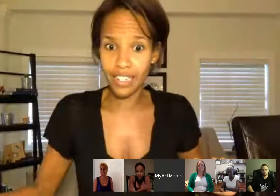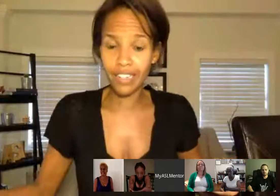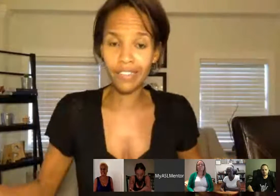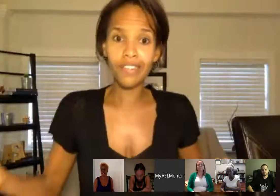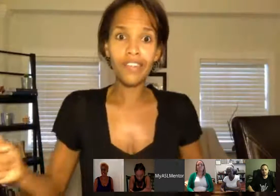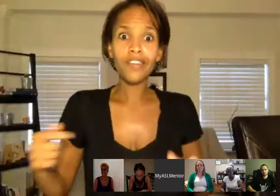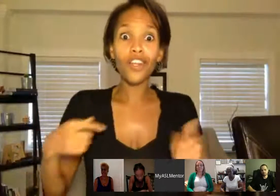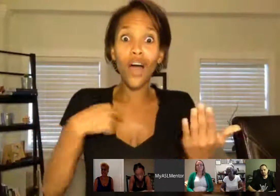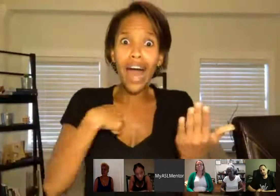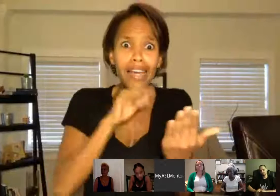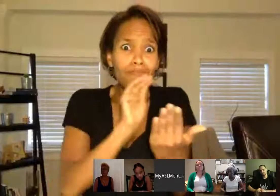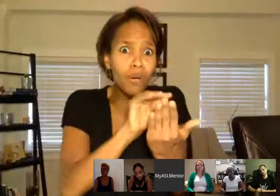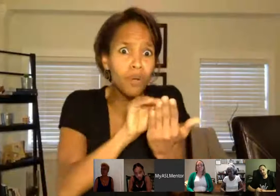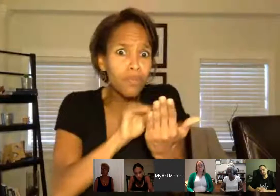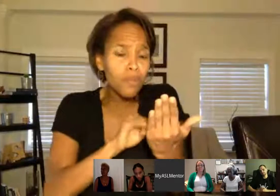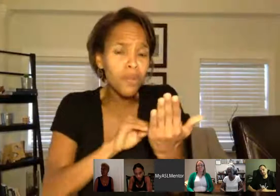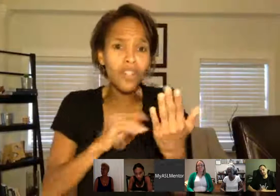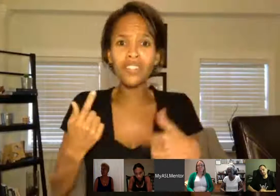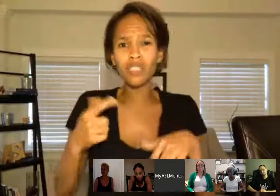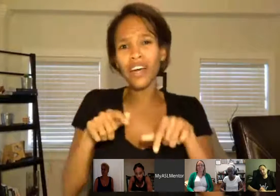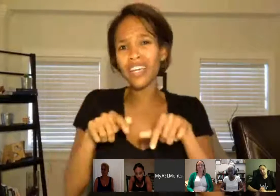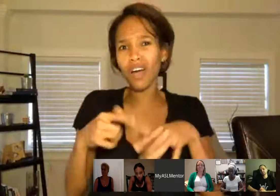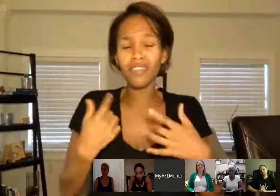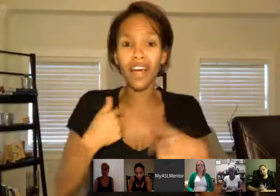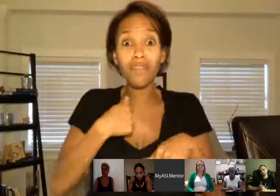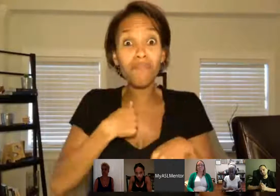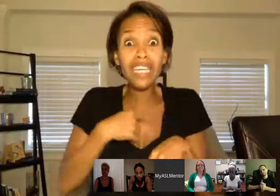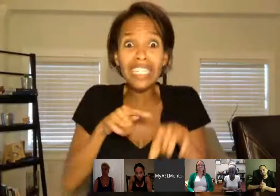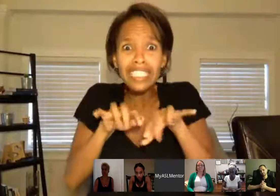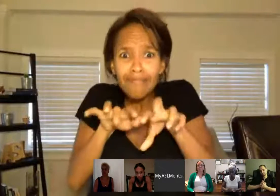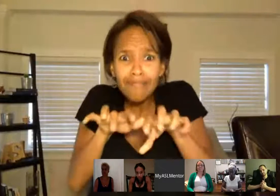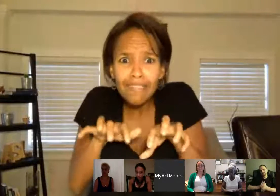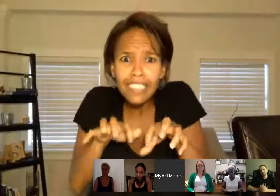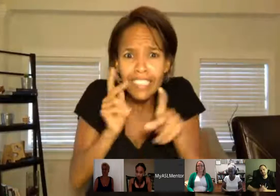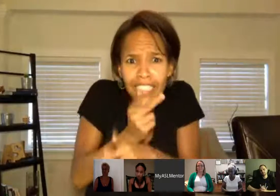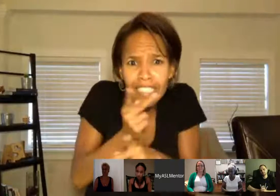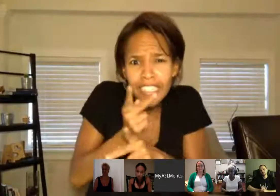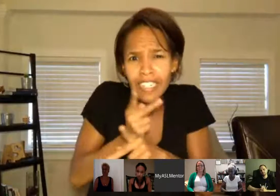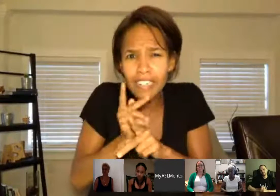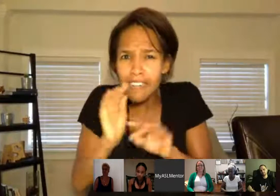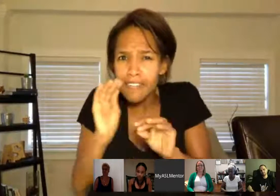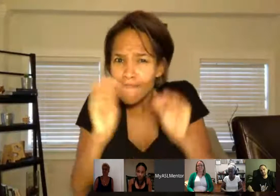that idea. I put, it's probably online, me,